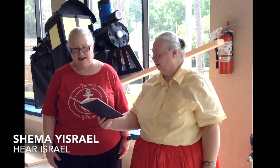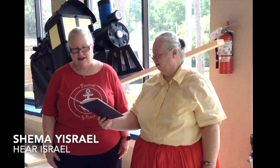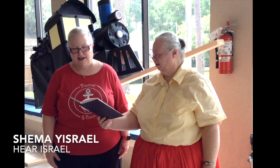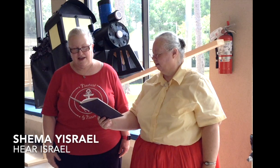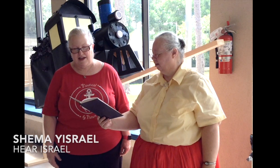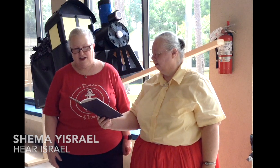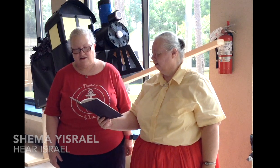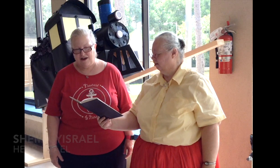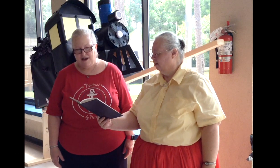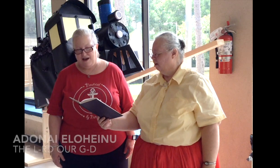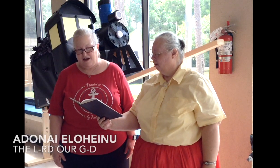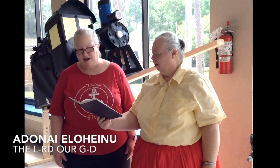Israel.